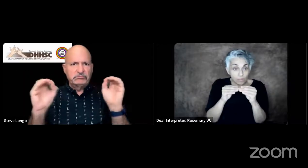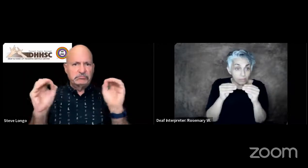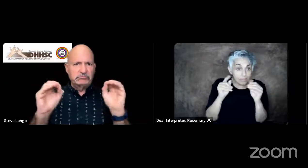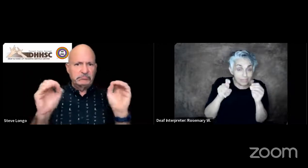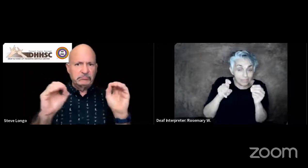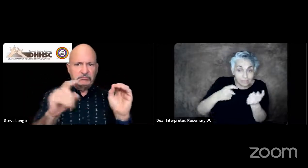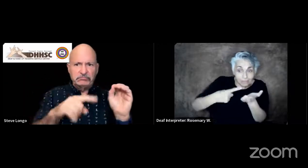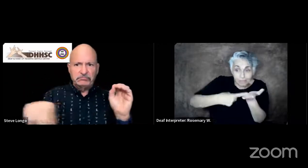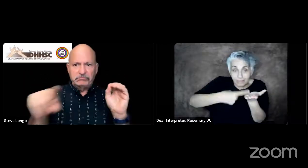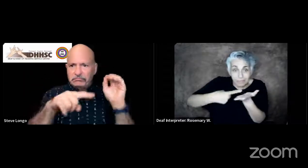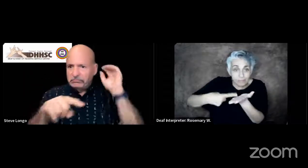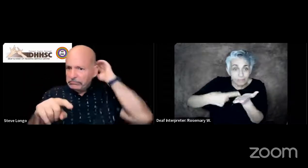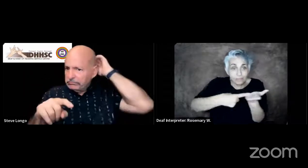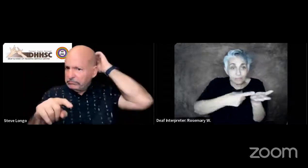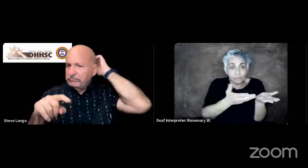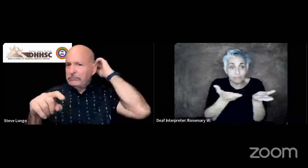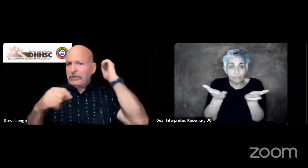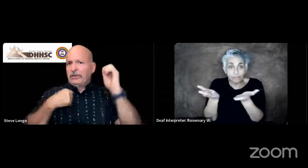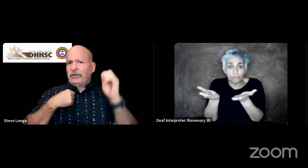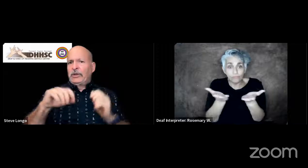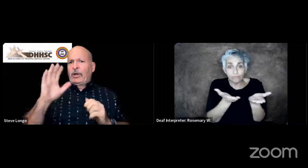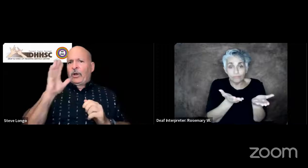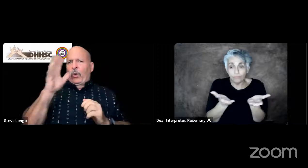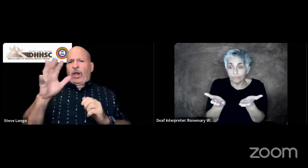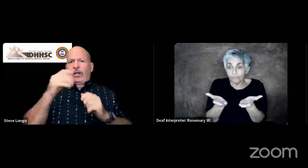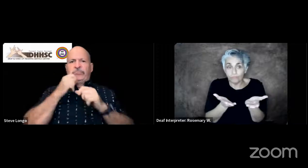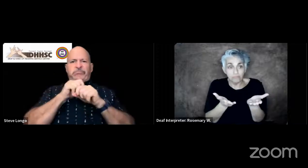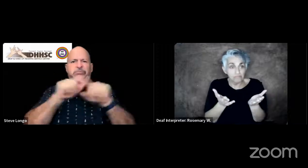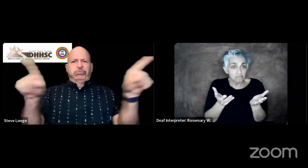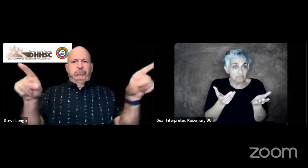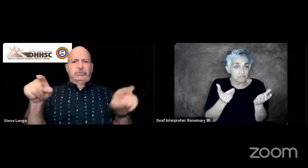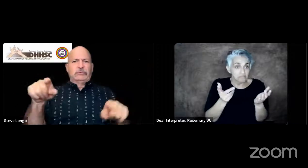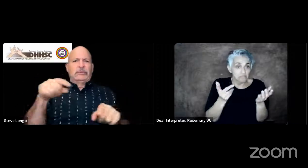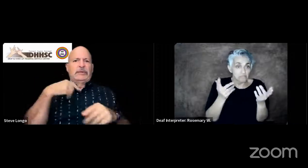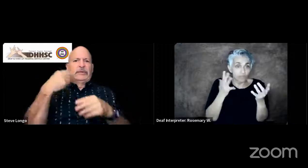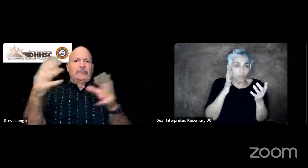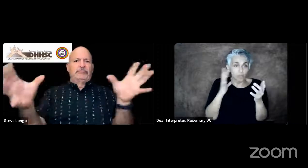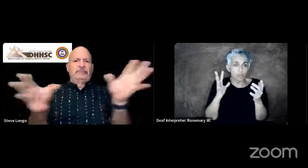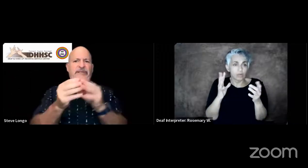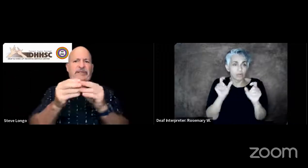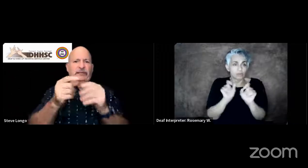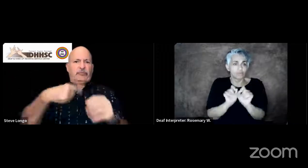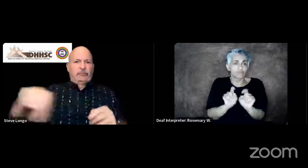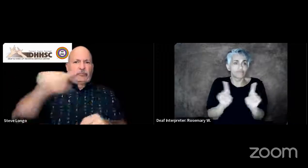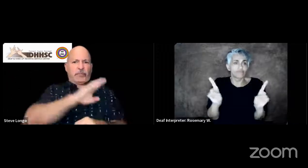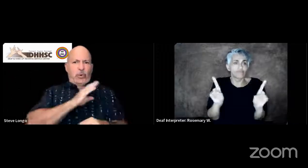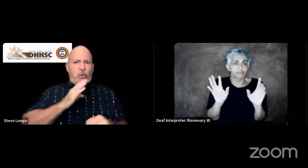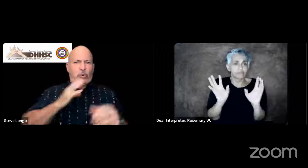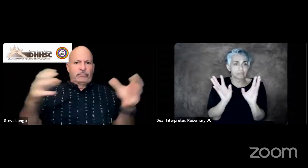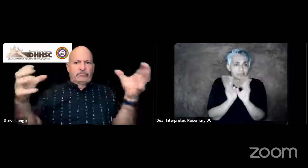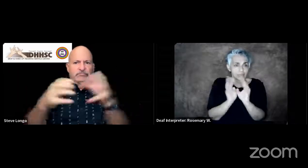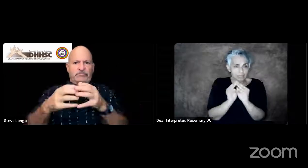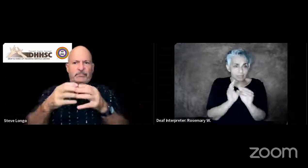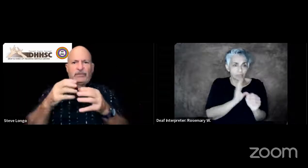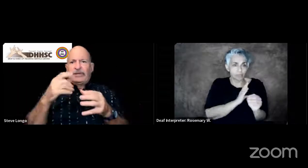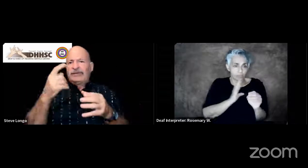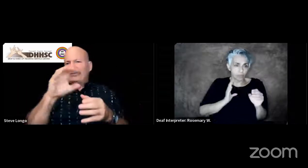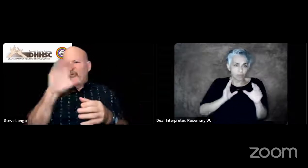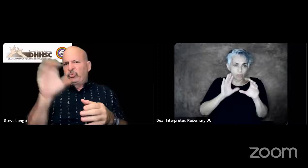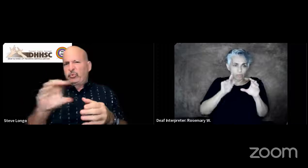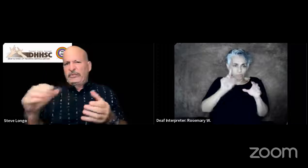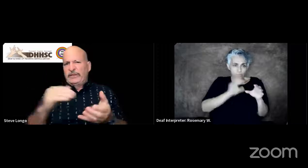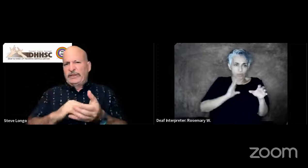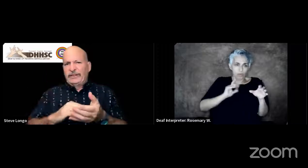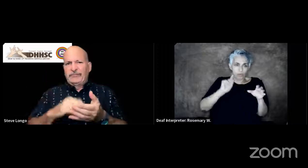If there are any other ongoing or continuing issues that we need to address, I will send